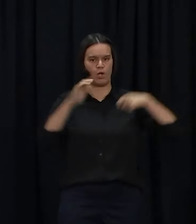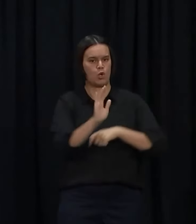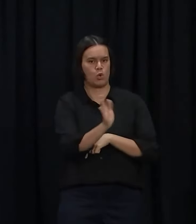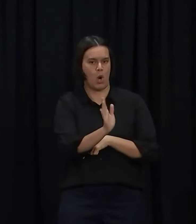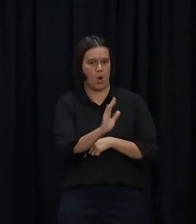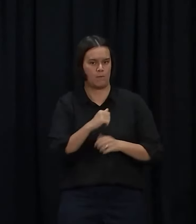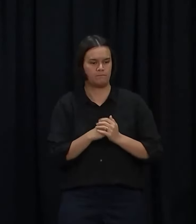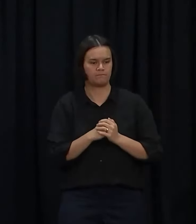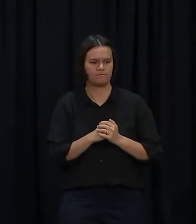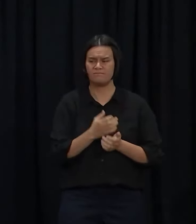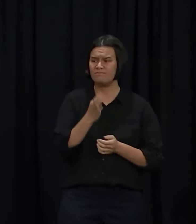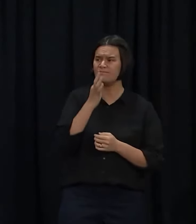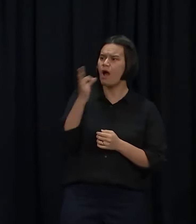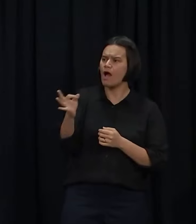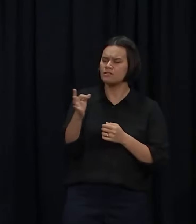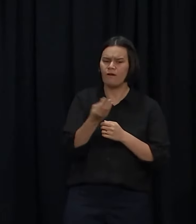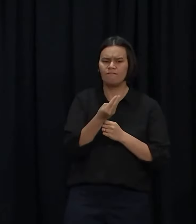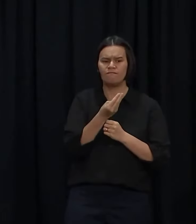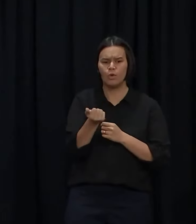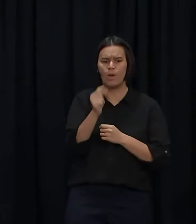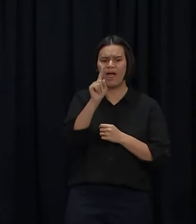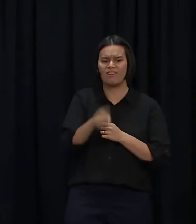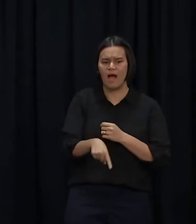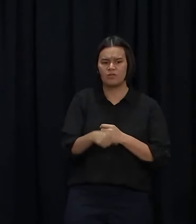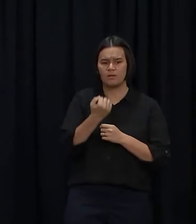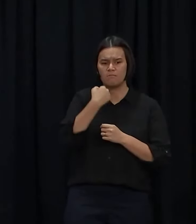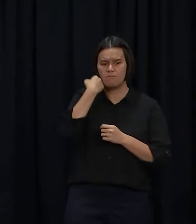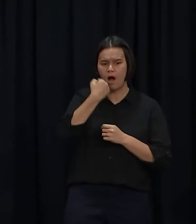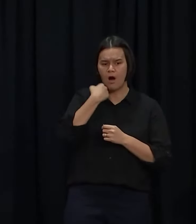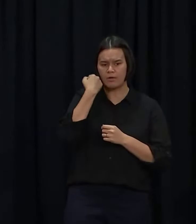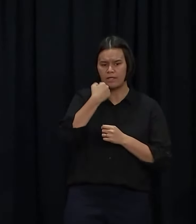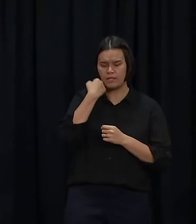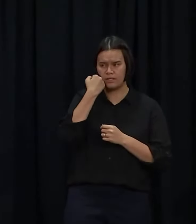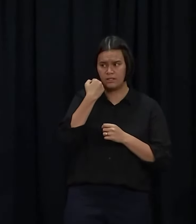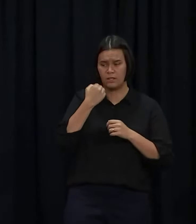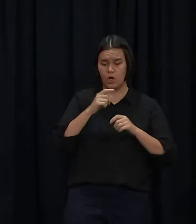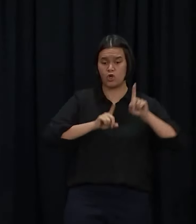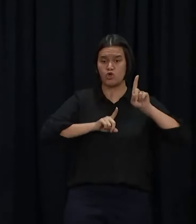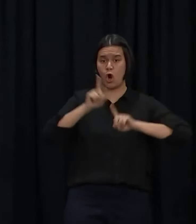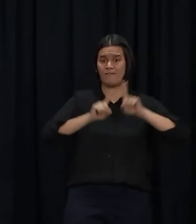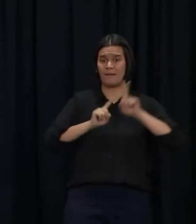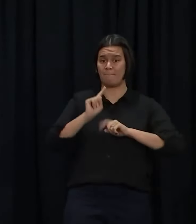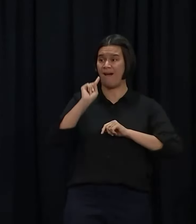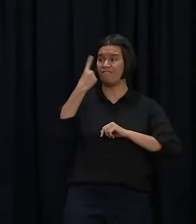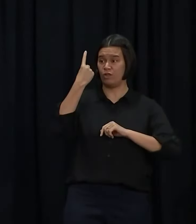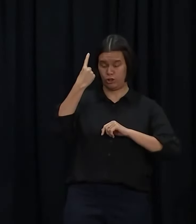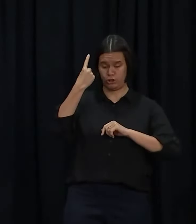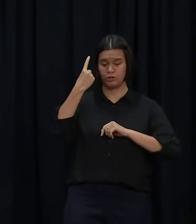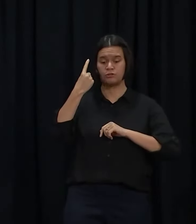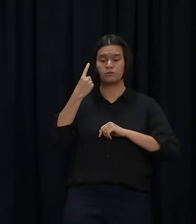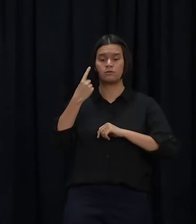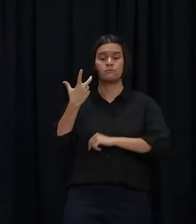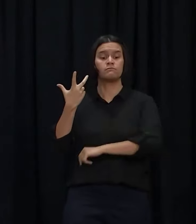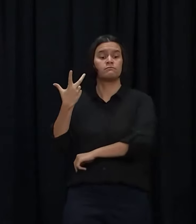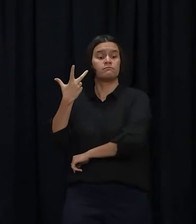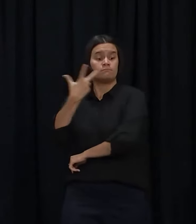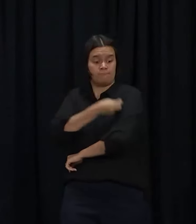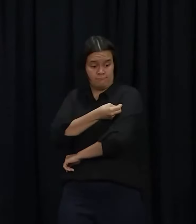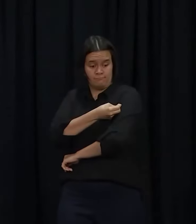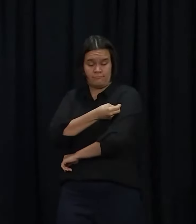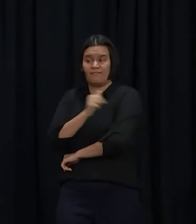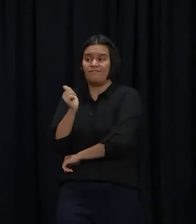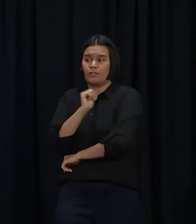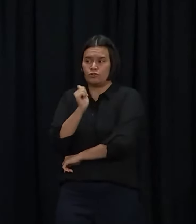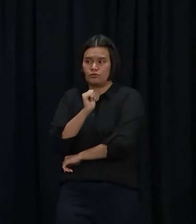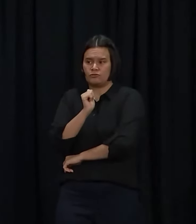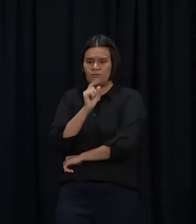5,000 Māori got shots post November 1, but they're not eligible for their booster until March